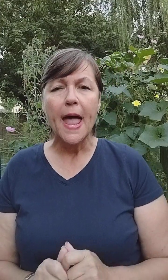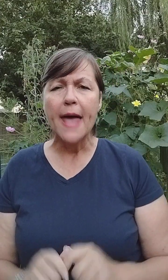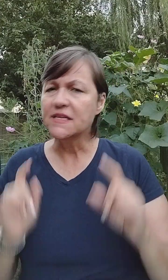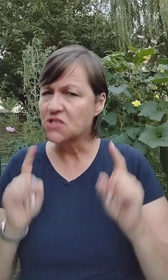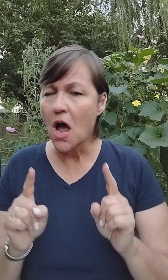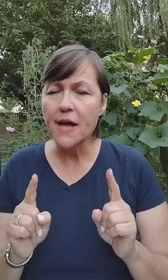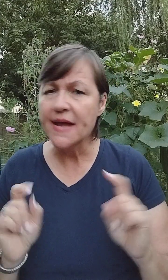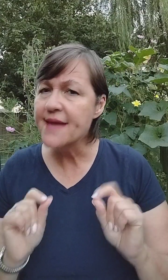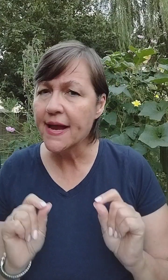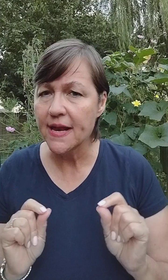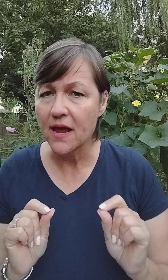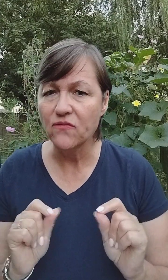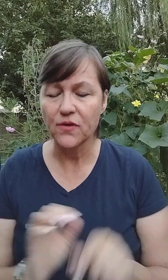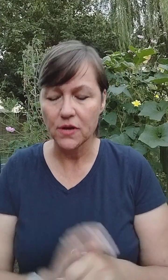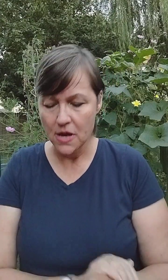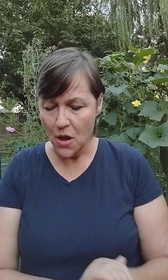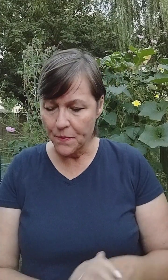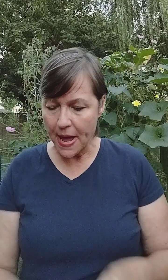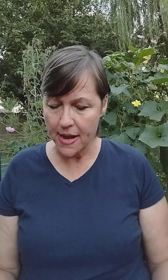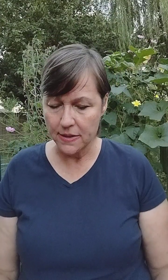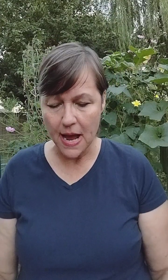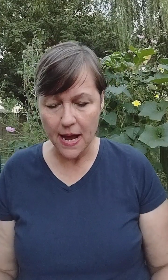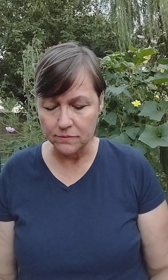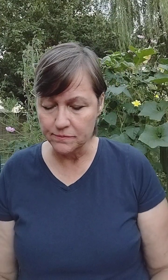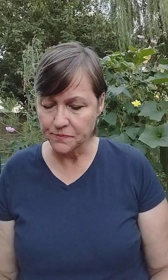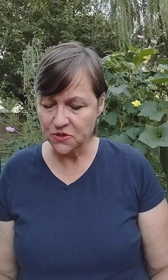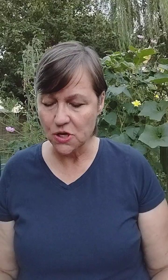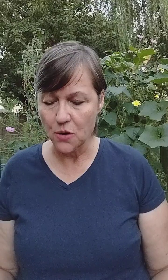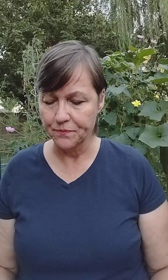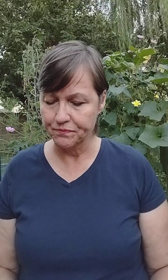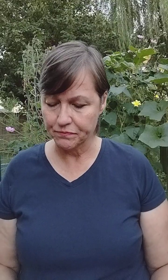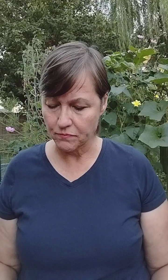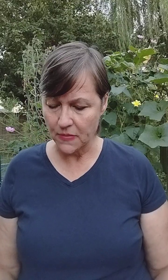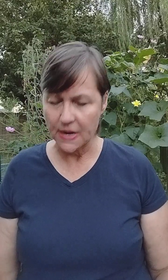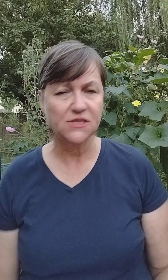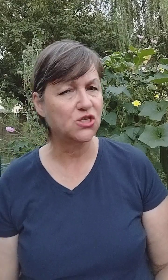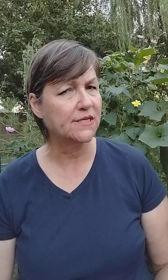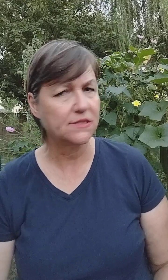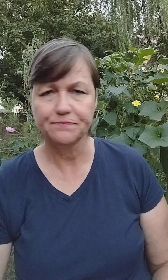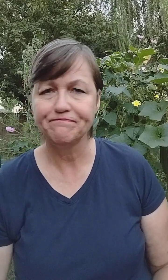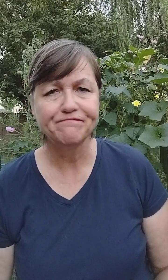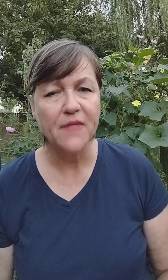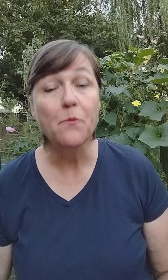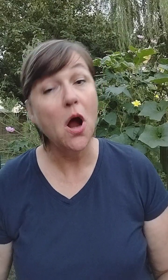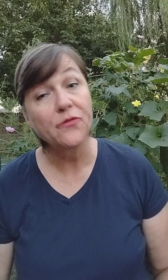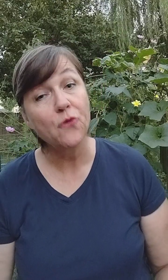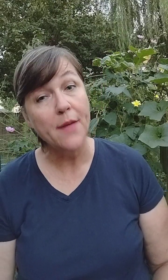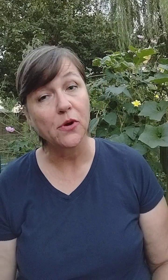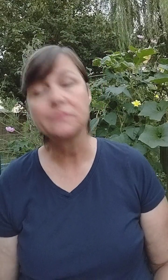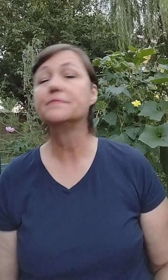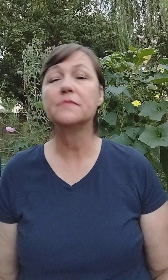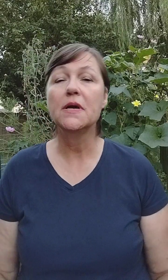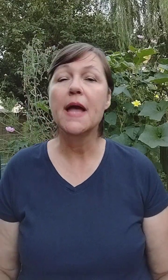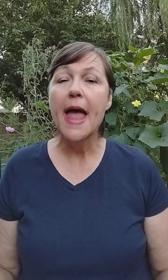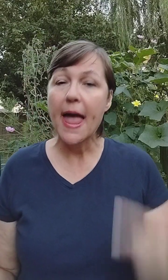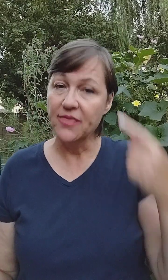it's not a negative, but so it's just part of the grammar. And this